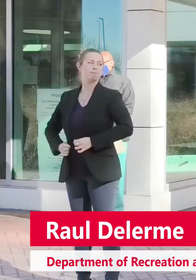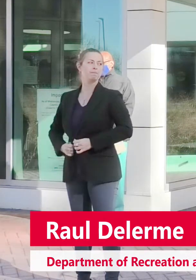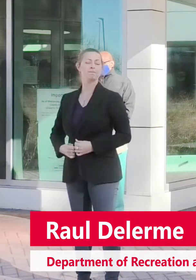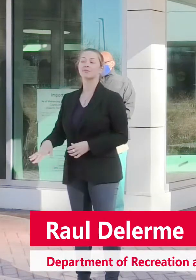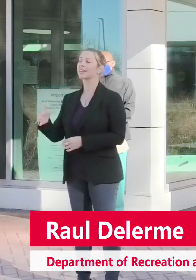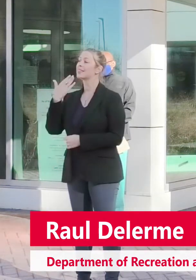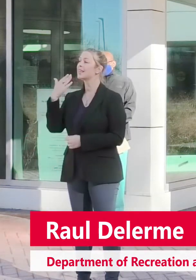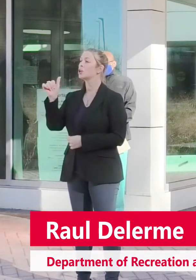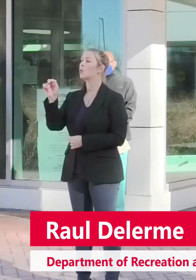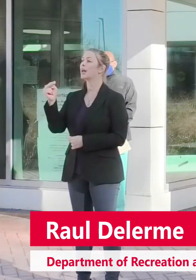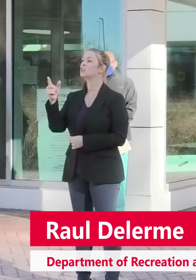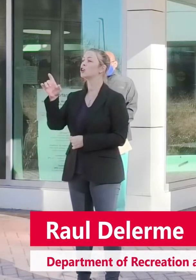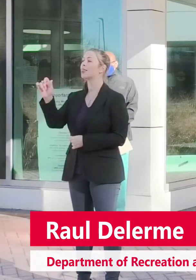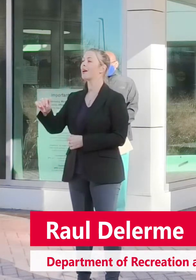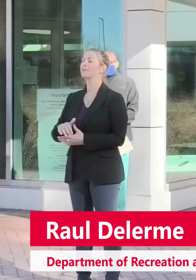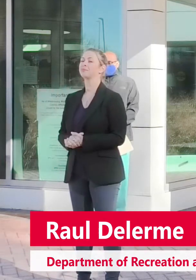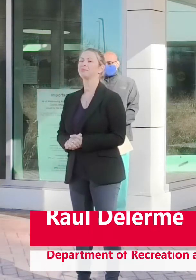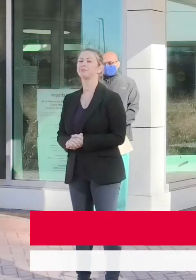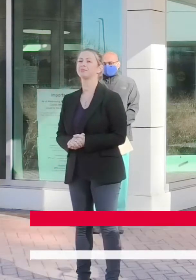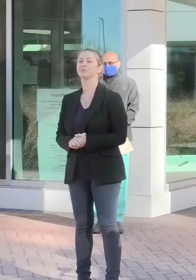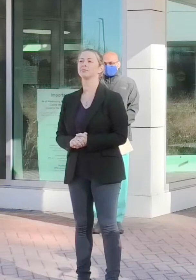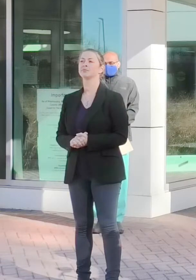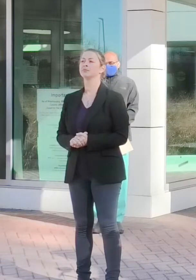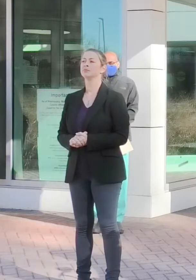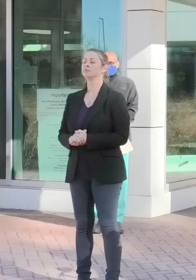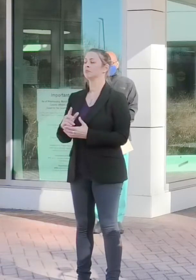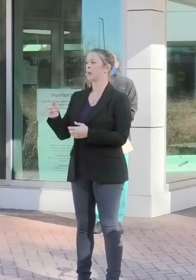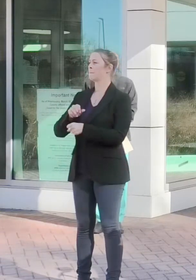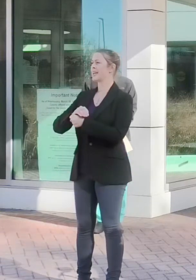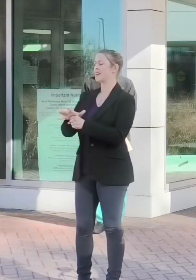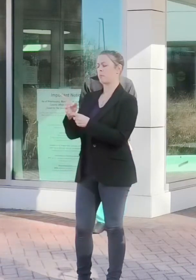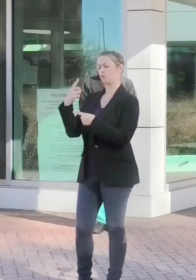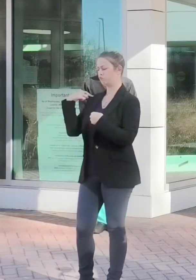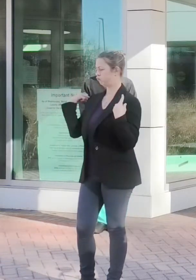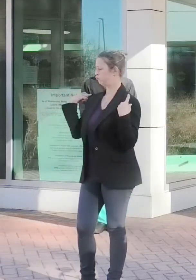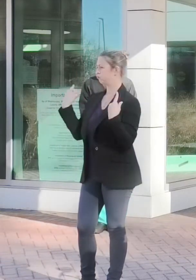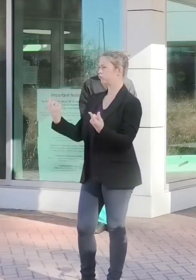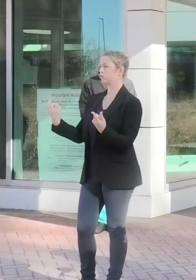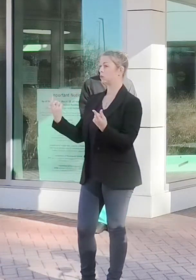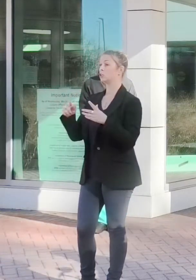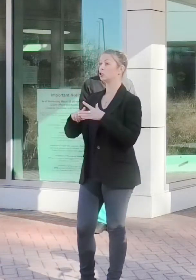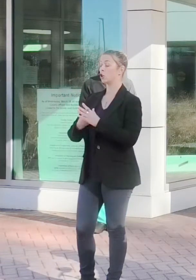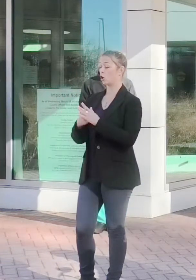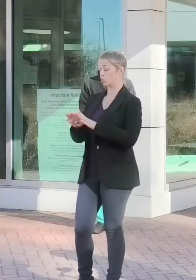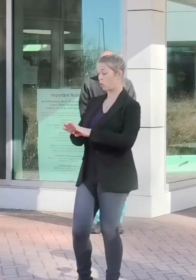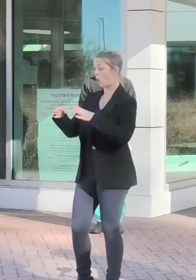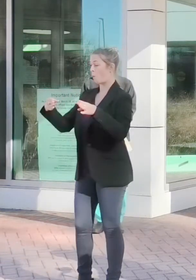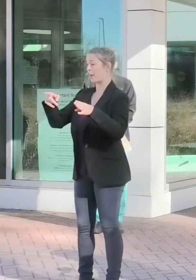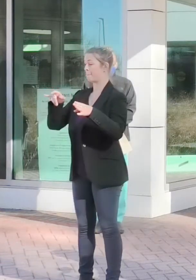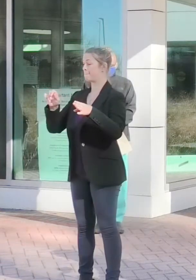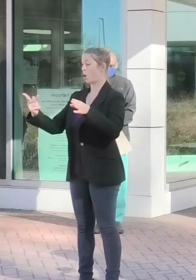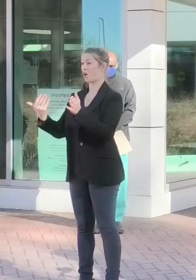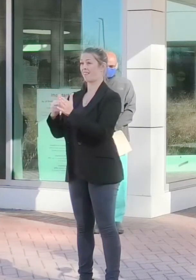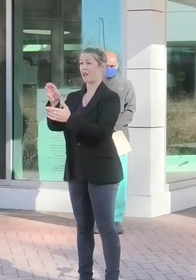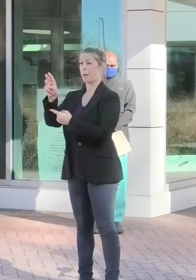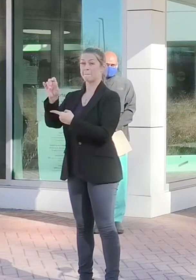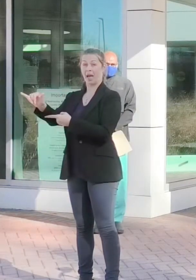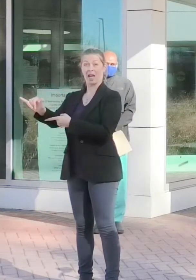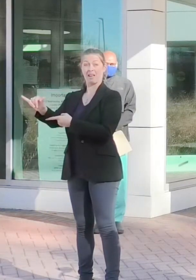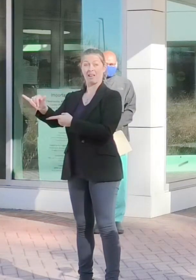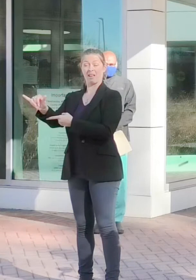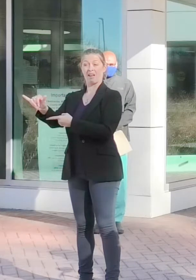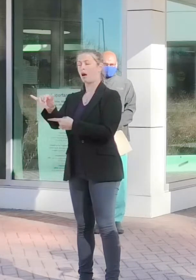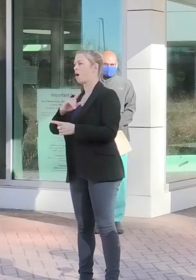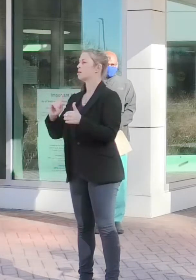Thank you, Angela. Since the beginning of this pandemic, and as we reopened our parks in May, our number one concern has been the health